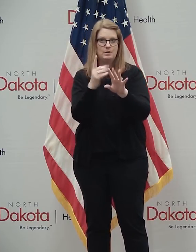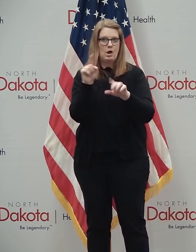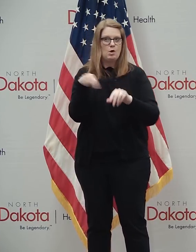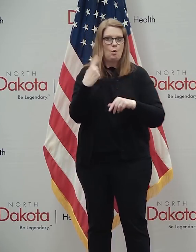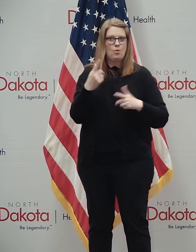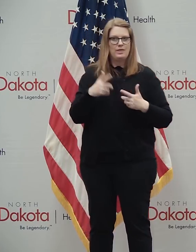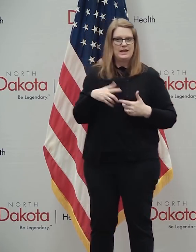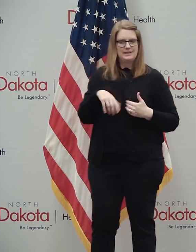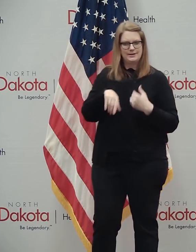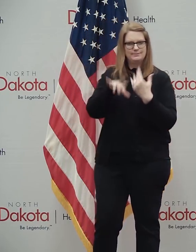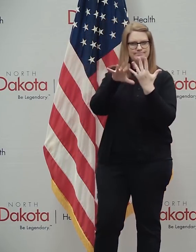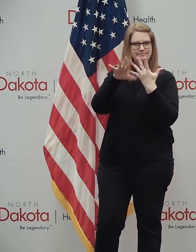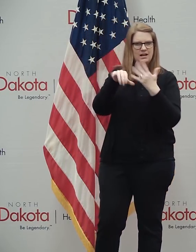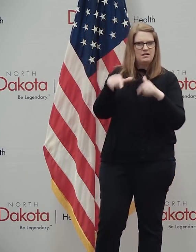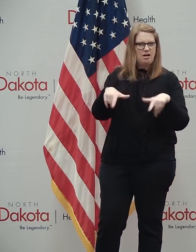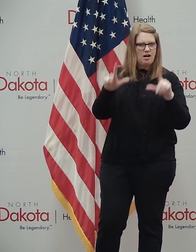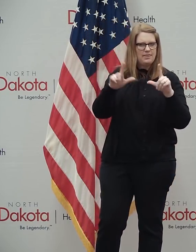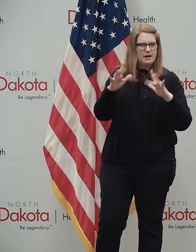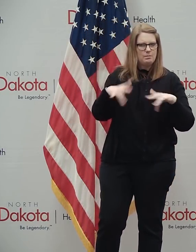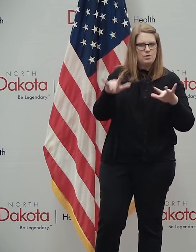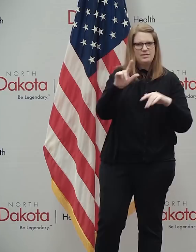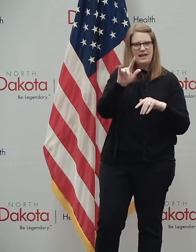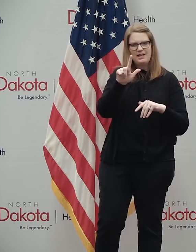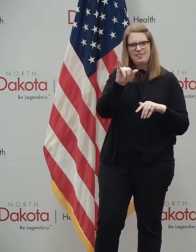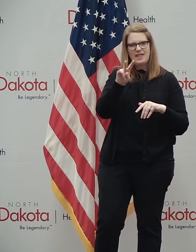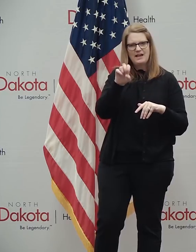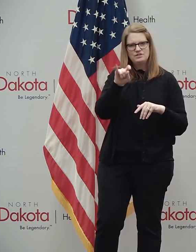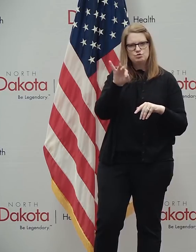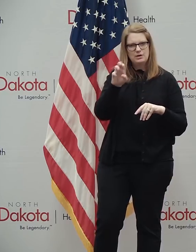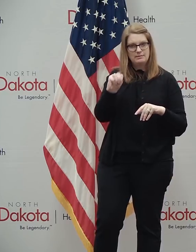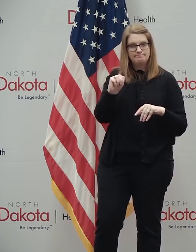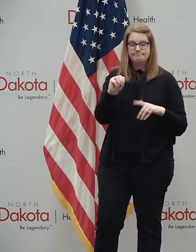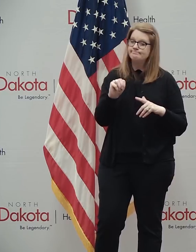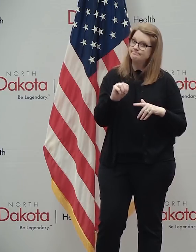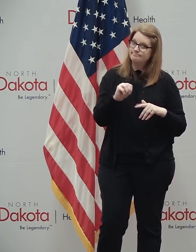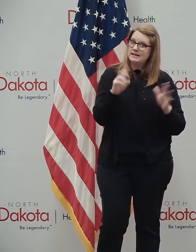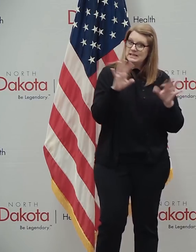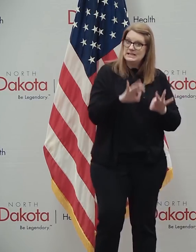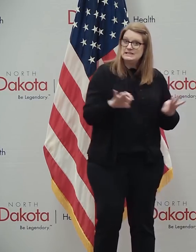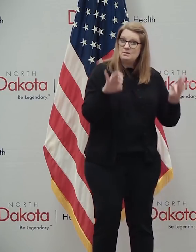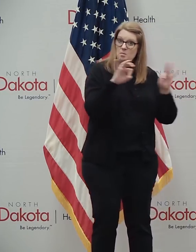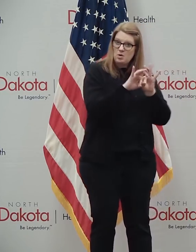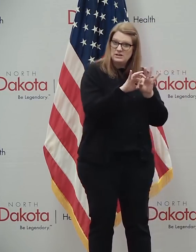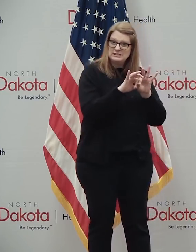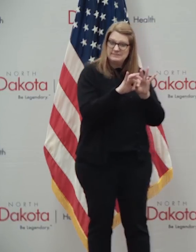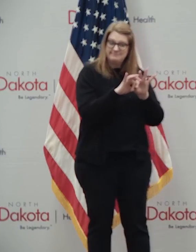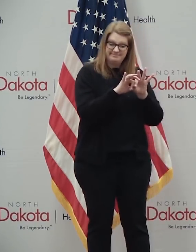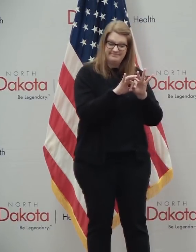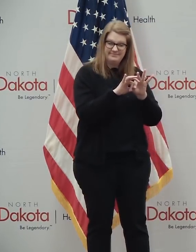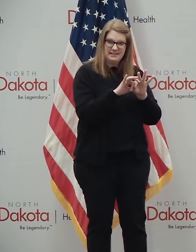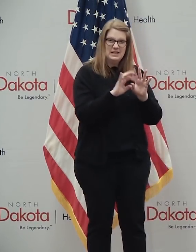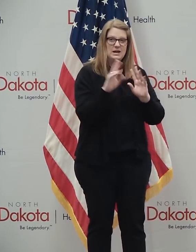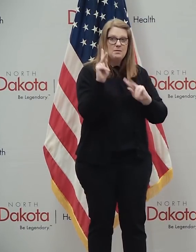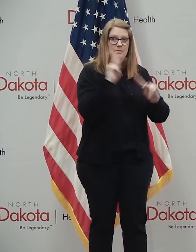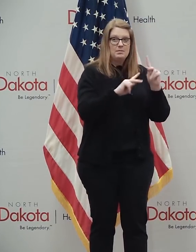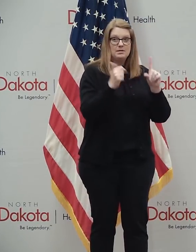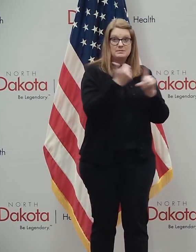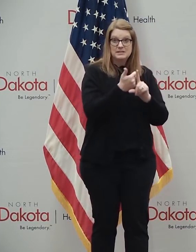streaming the event for spectators. It's very important to note that through all of this, people who are